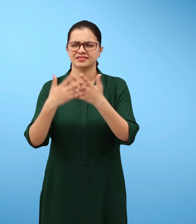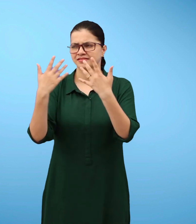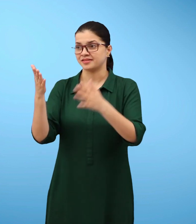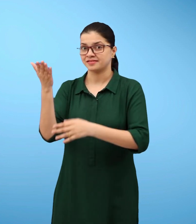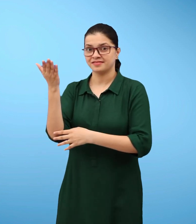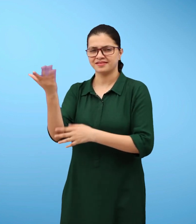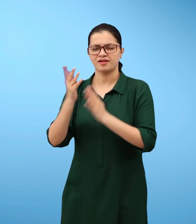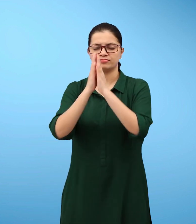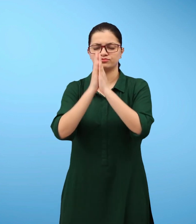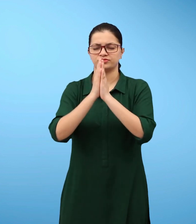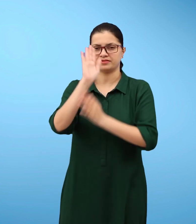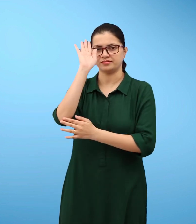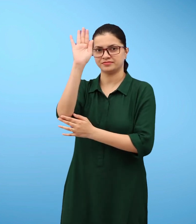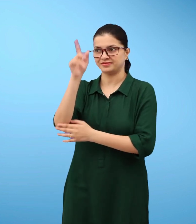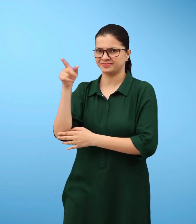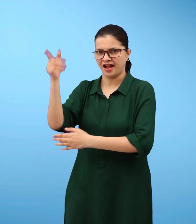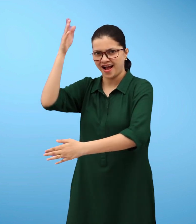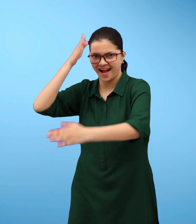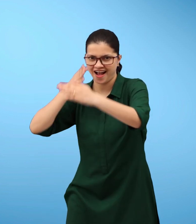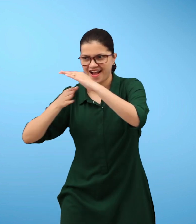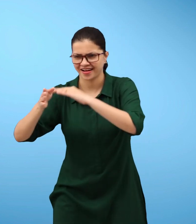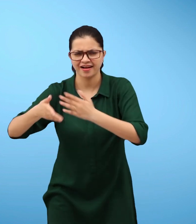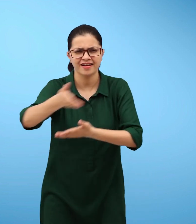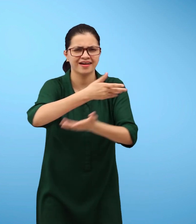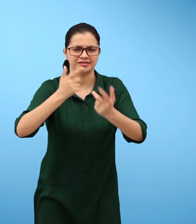you are sitting in a mandap of a temple.